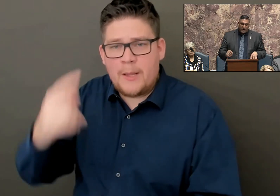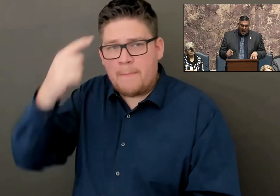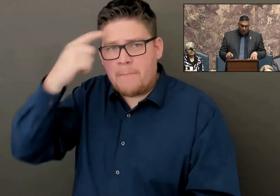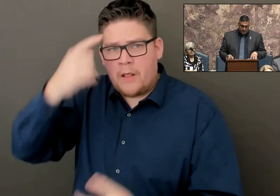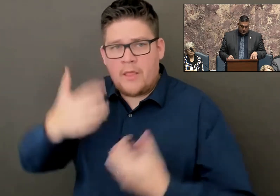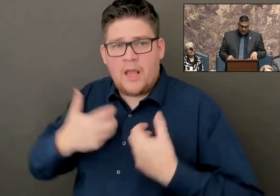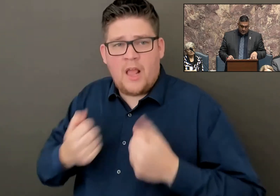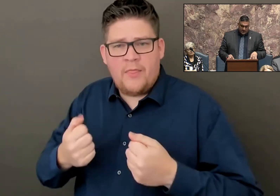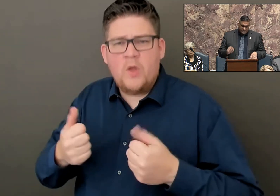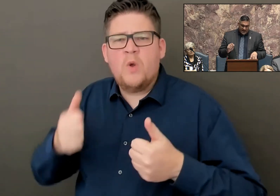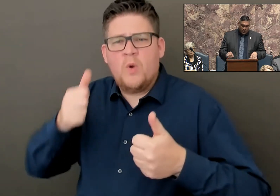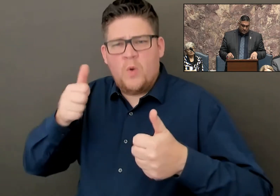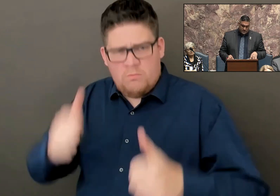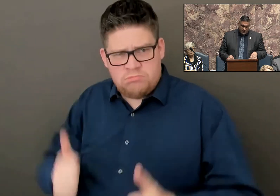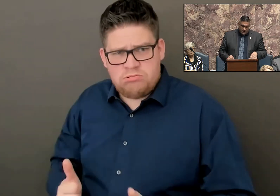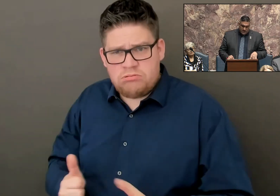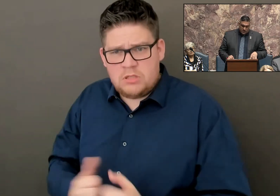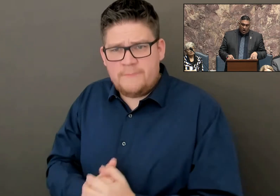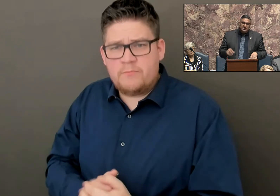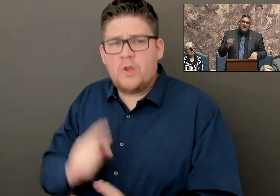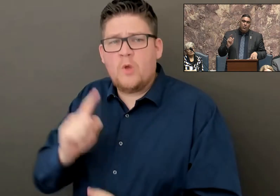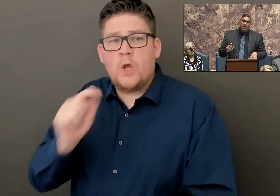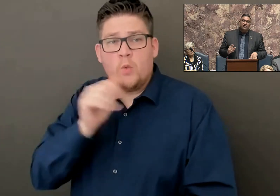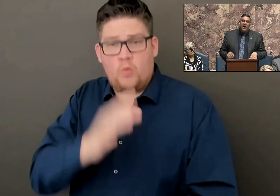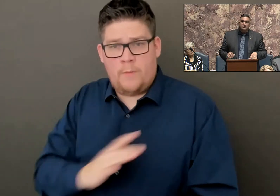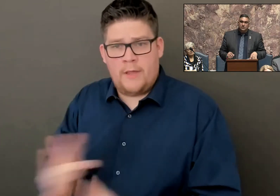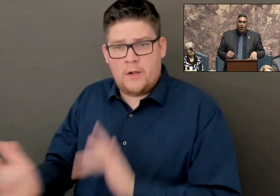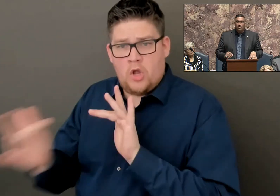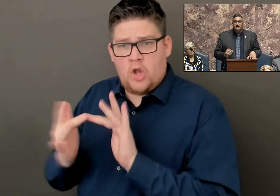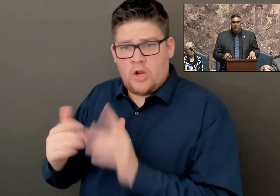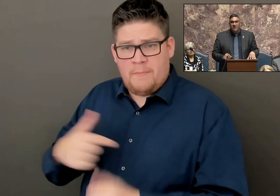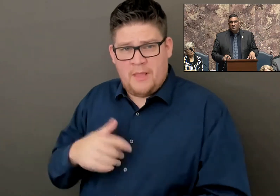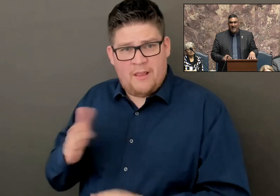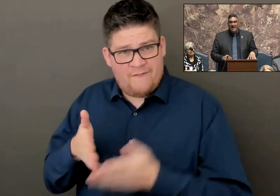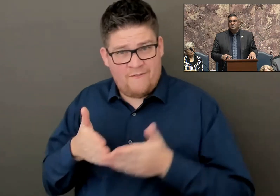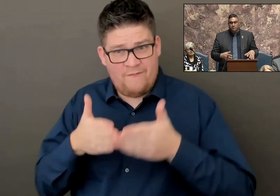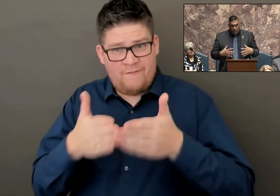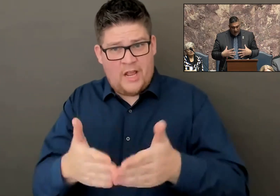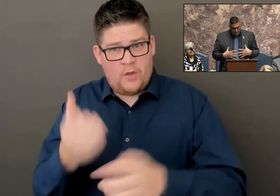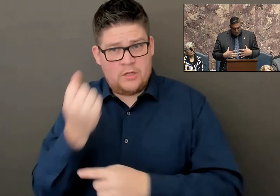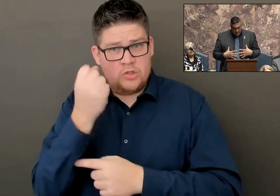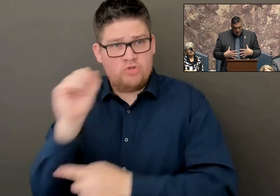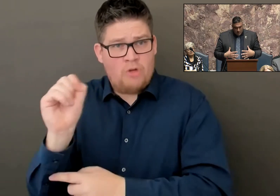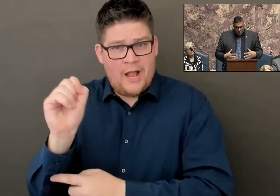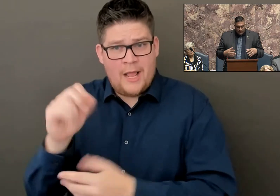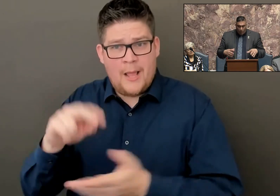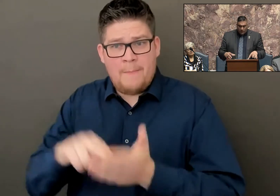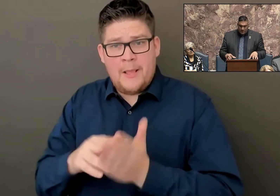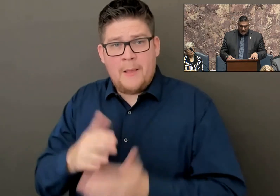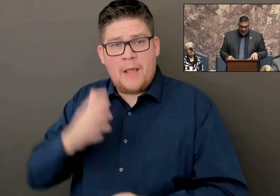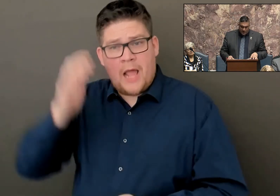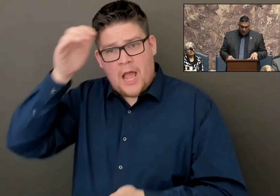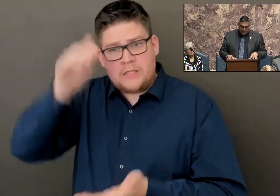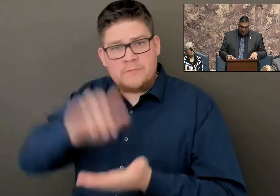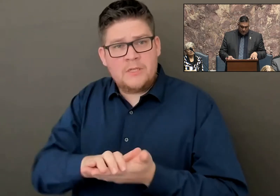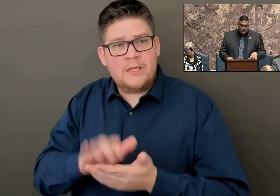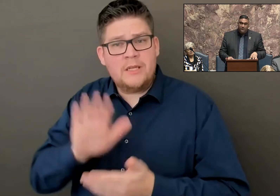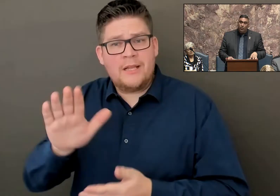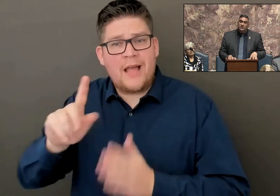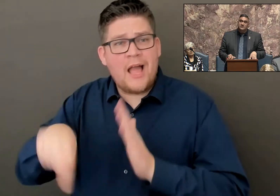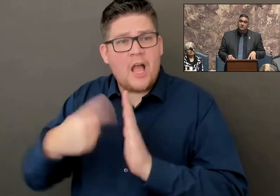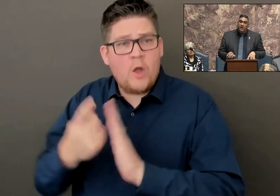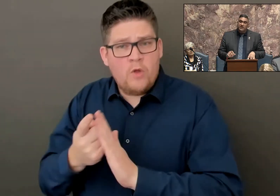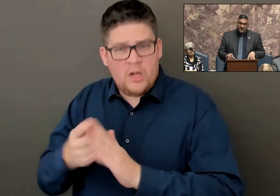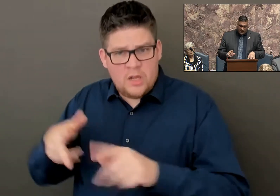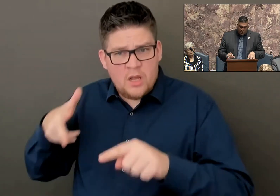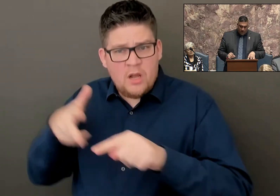cut his hours, costing him $1,000 a month and his pride. They're falling behind on their bills.